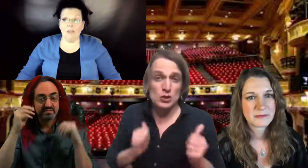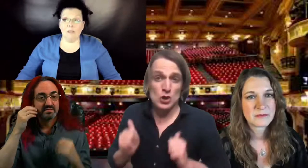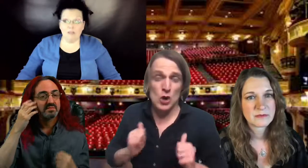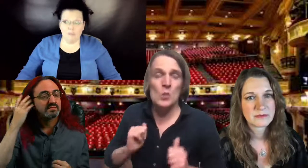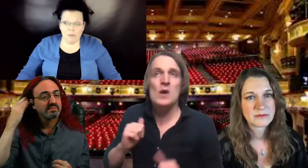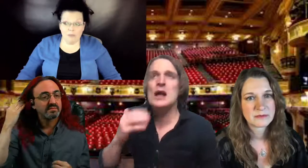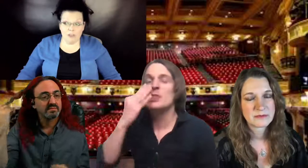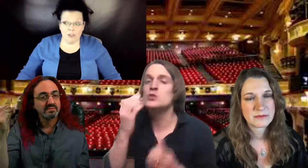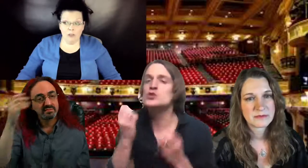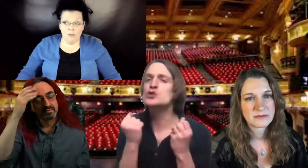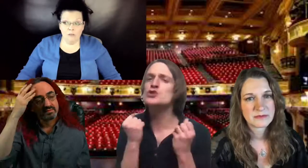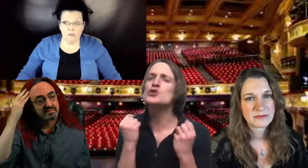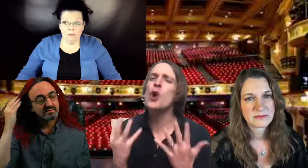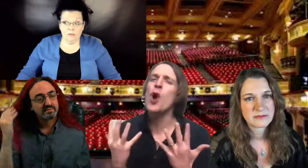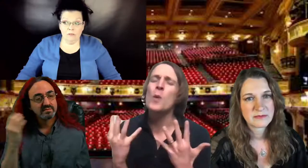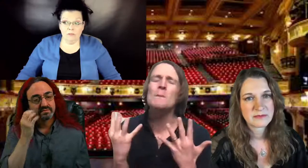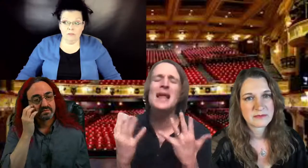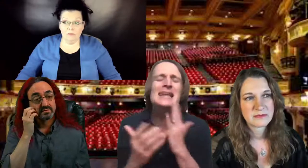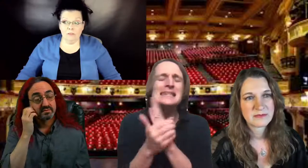What I loved about that show,